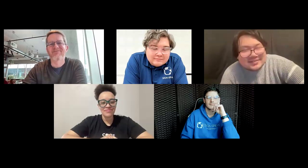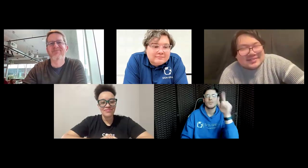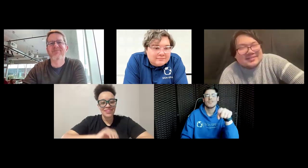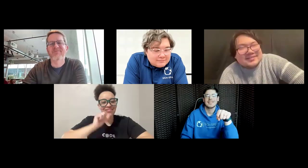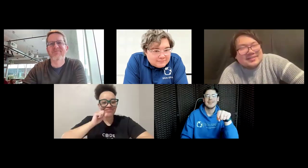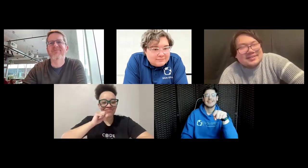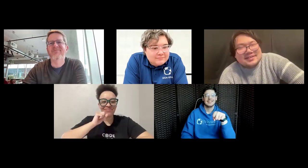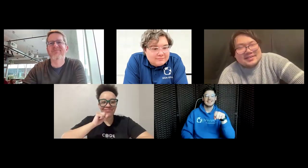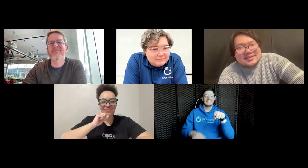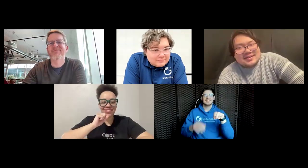it's absolutely fascinating.